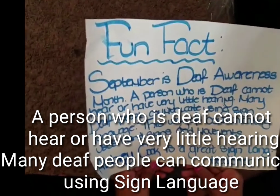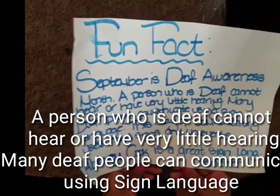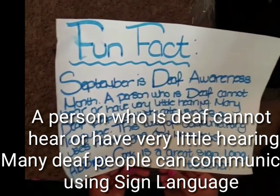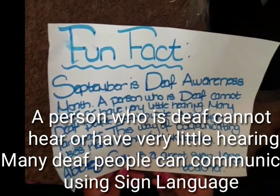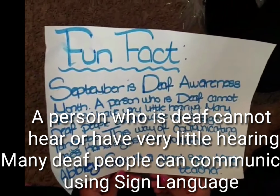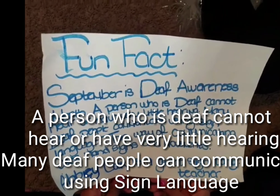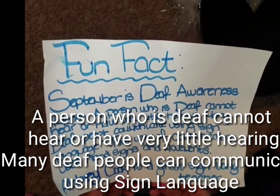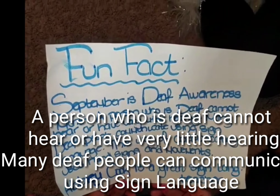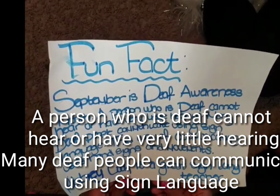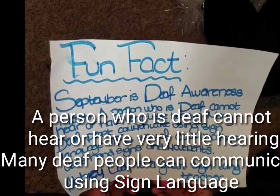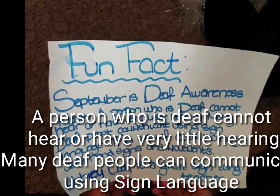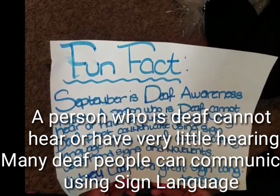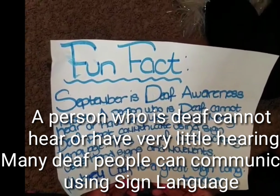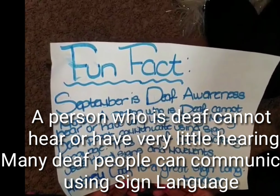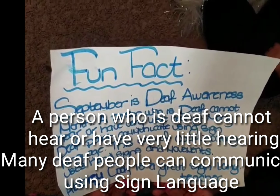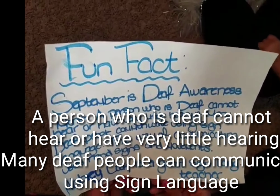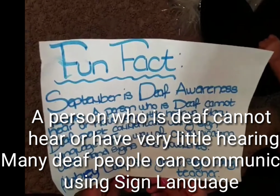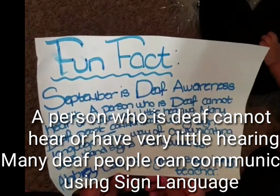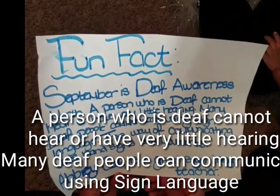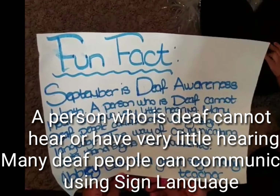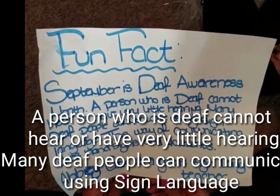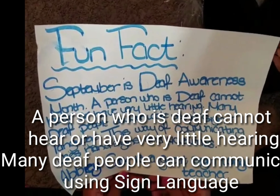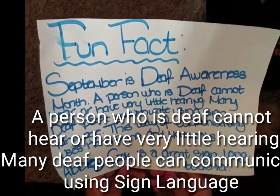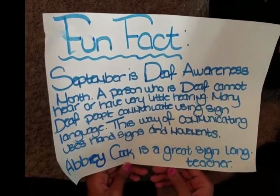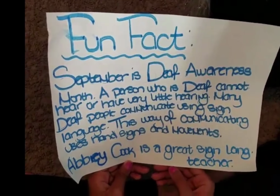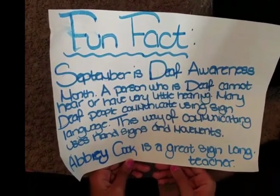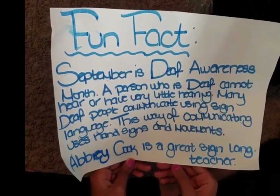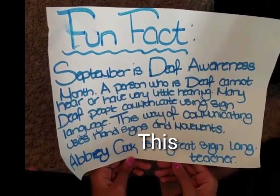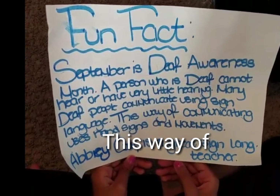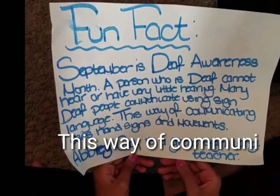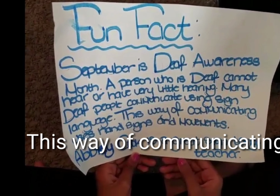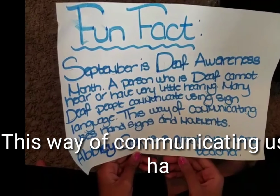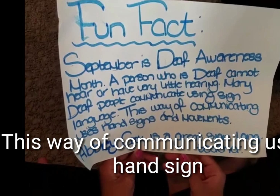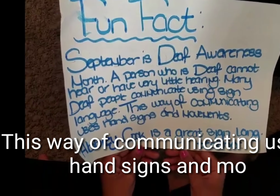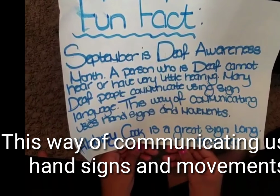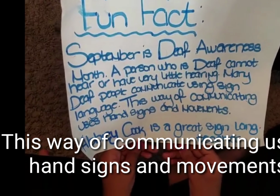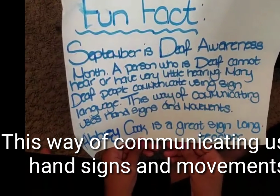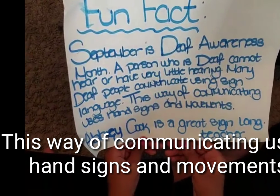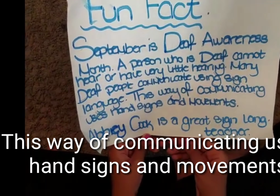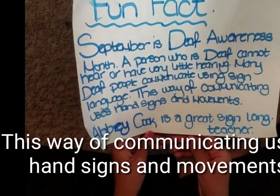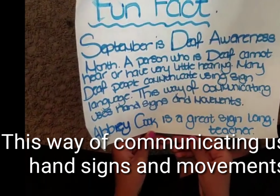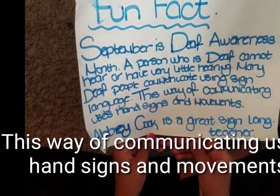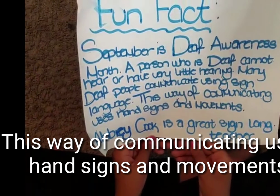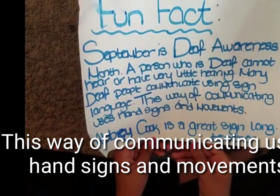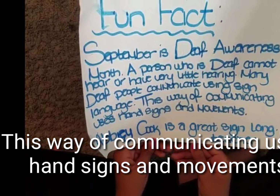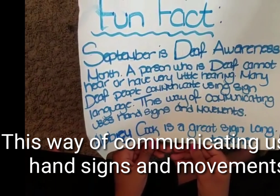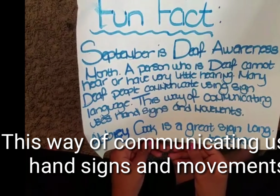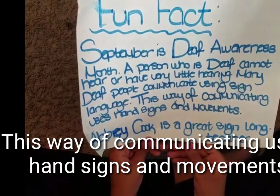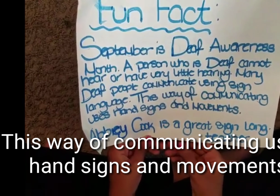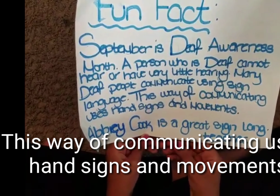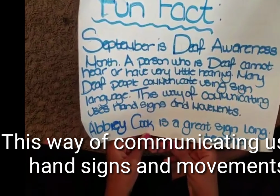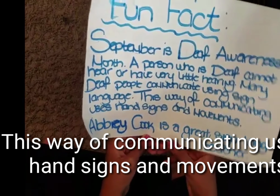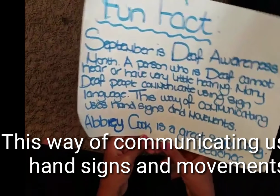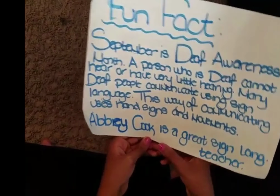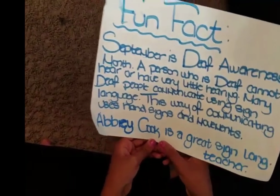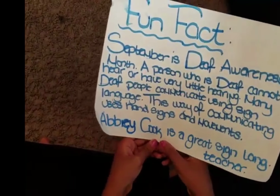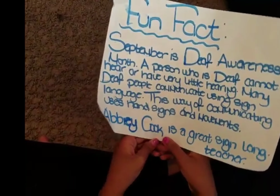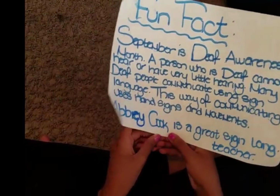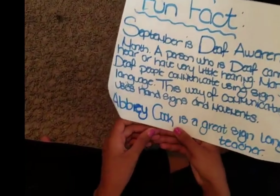people could not communicate using sign language. This way of communicating using hand signs and movement. Abby